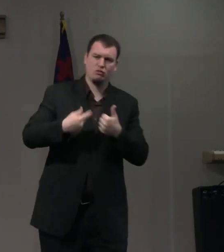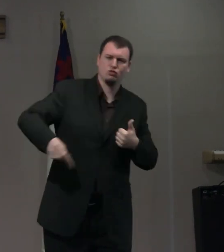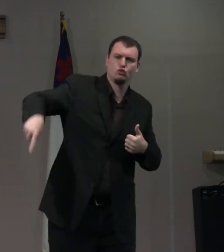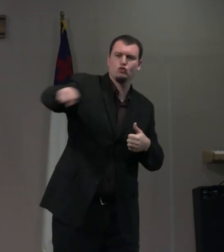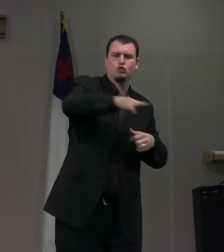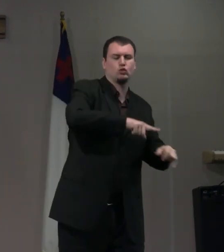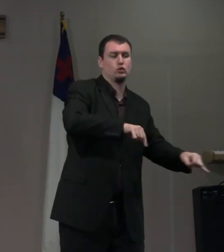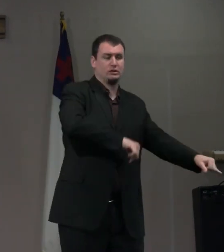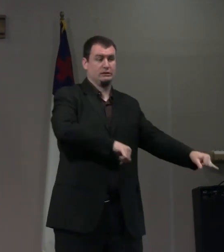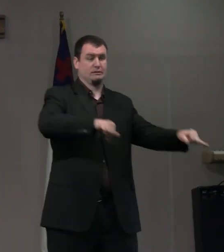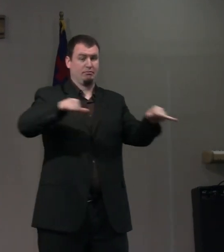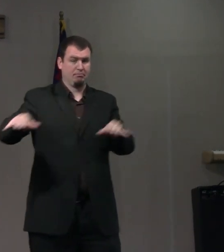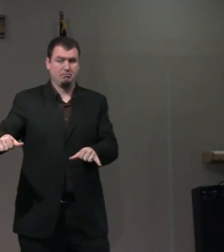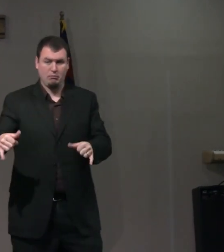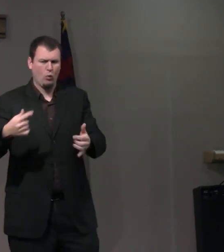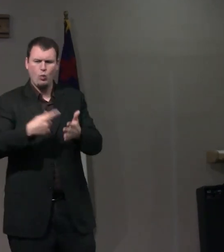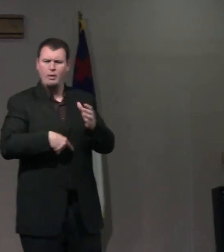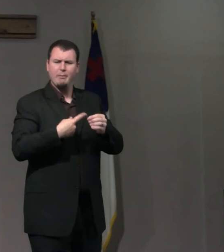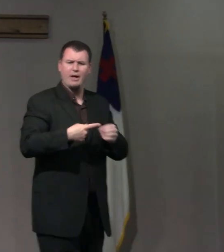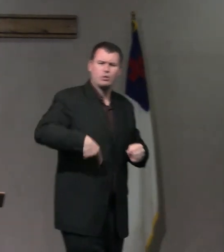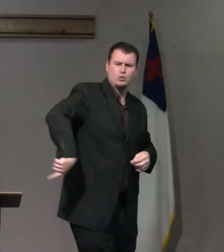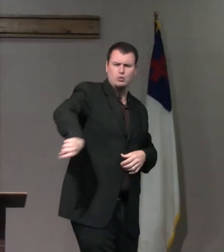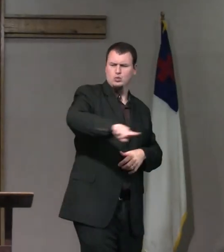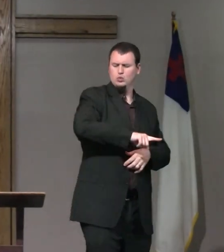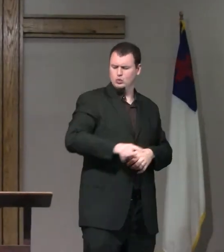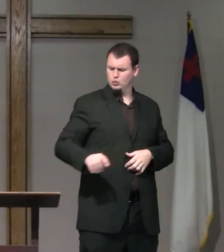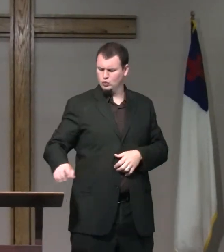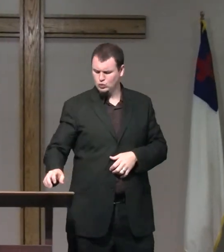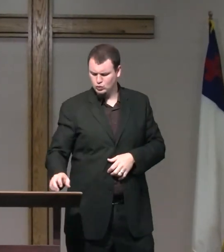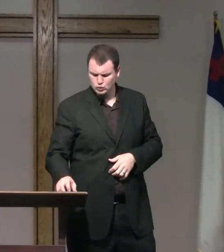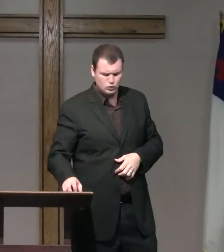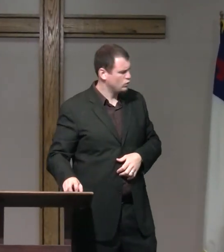his teaching. I encourage you to do the same.